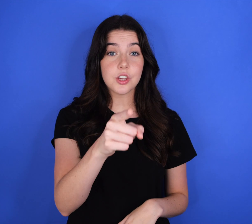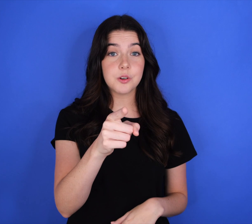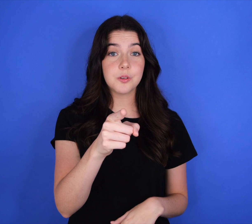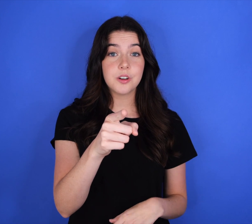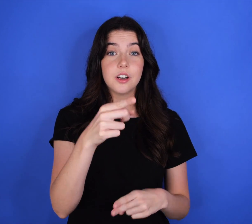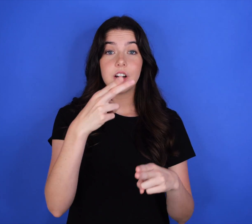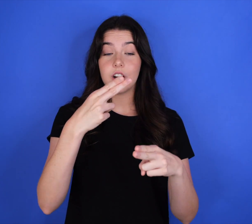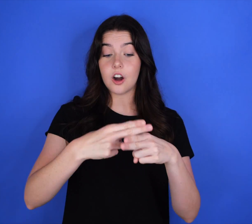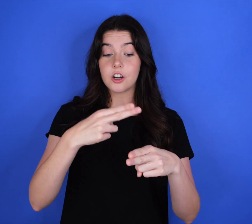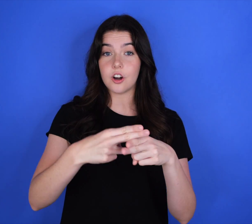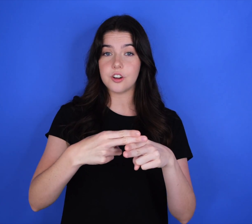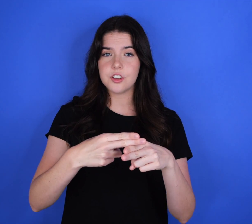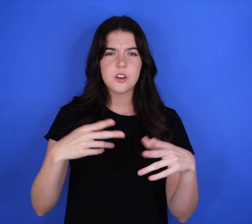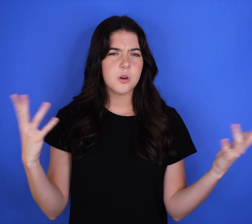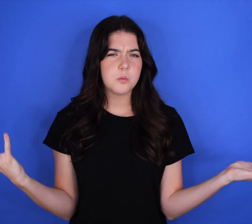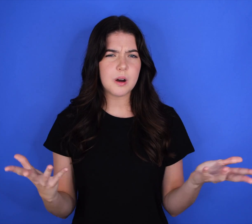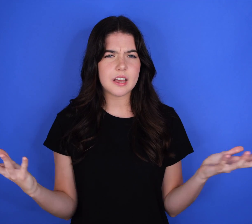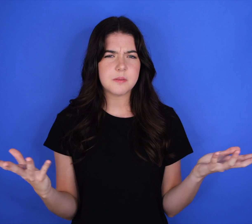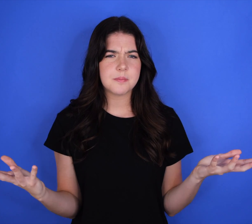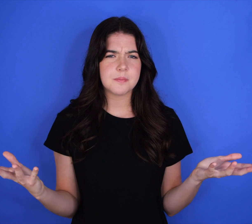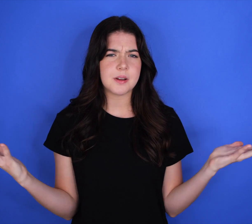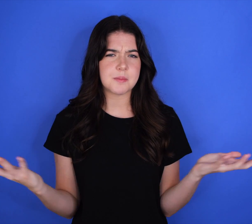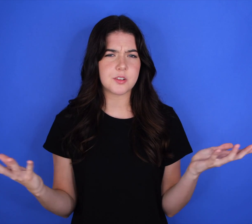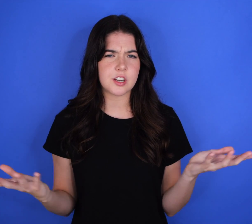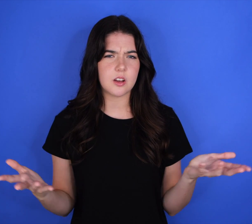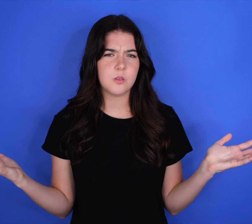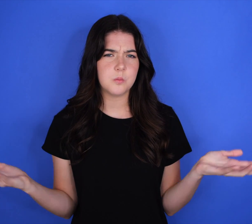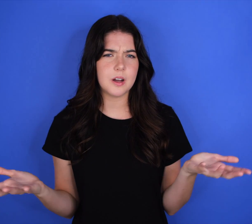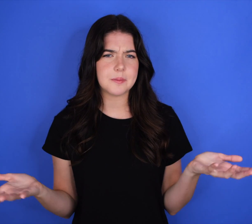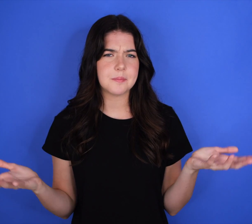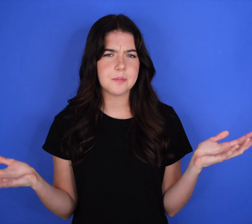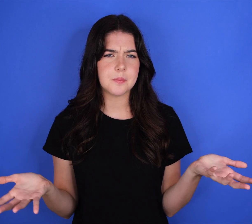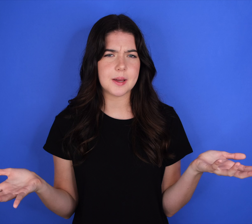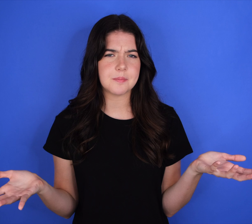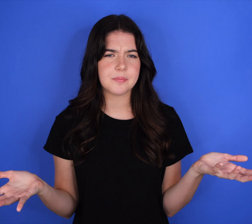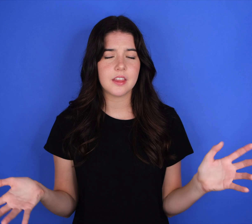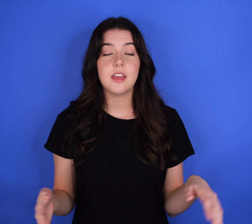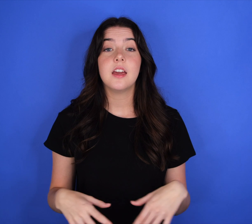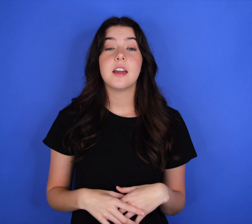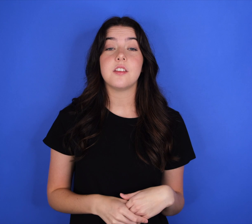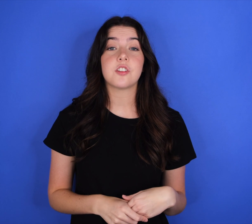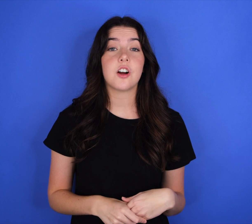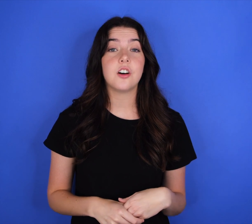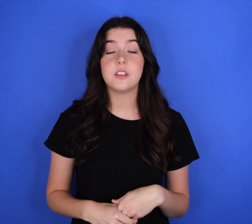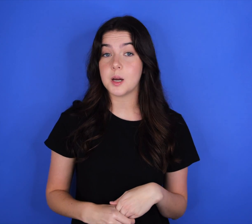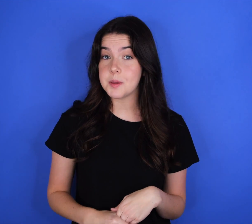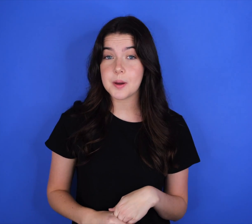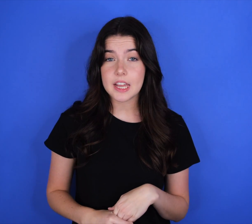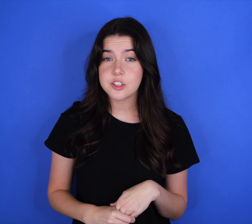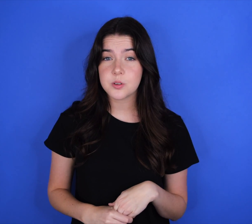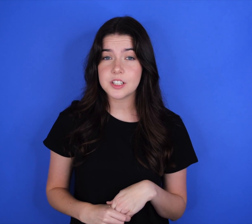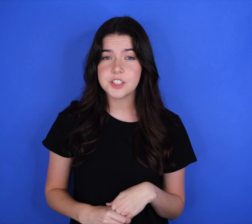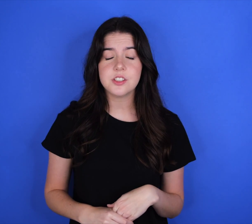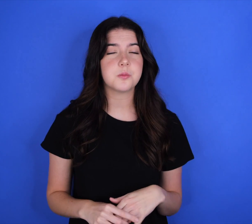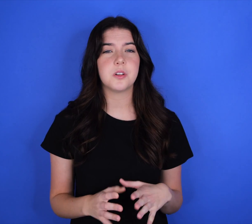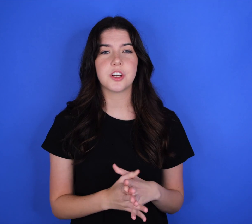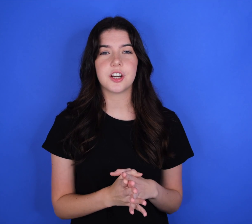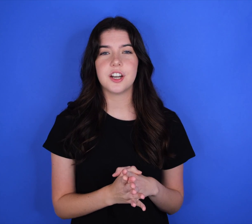you are called what? My eyebrows are down. What? What? These are called WH questions. We'll learn